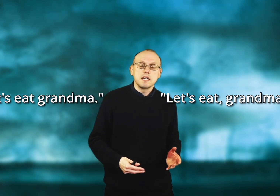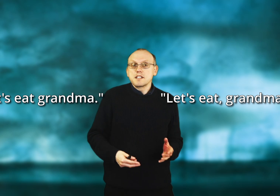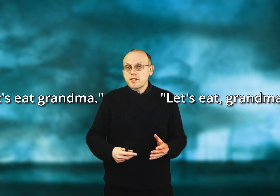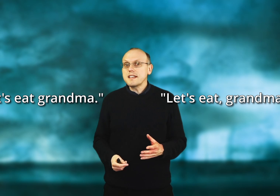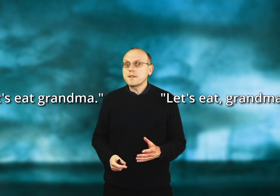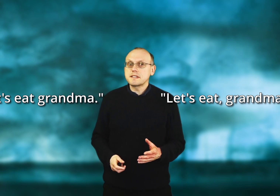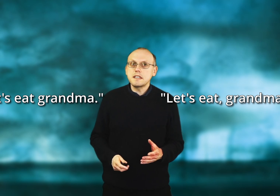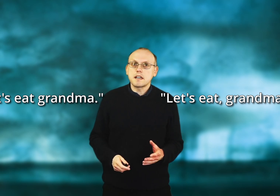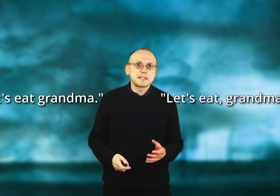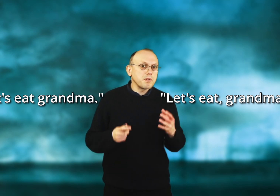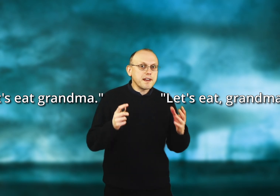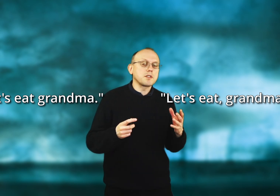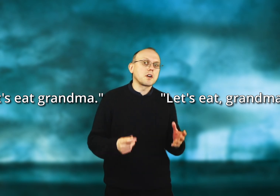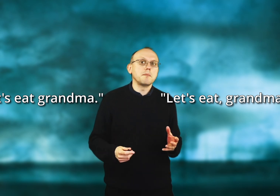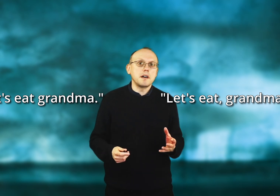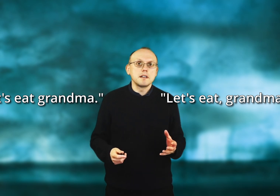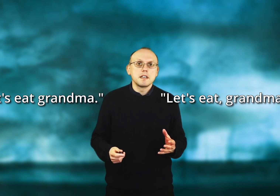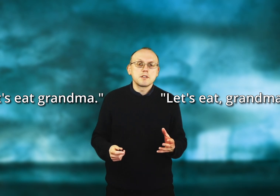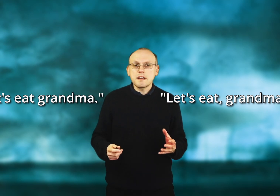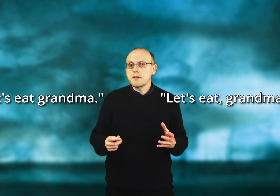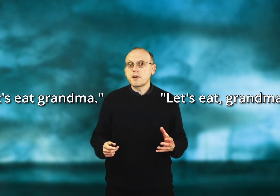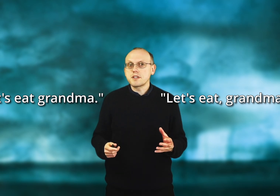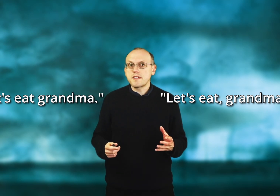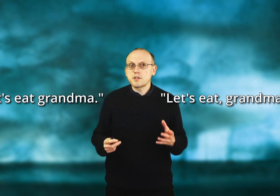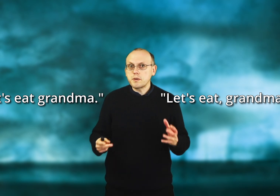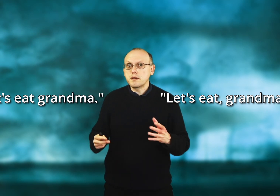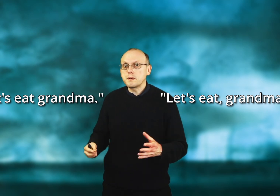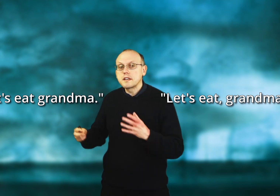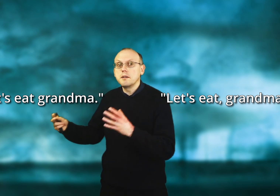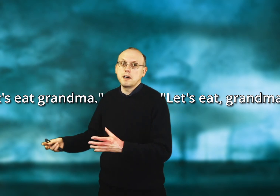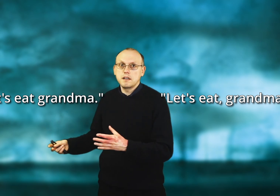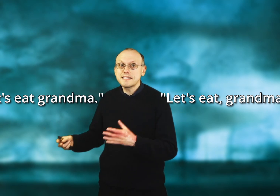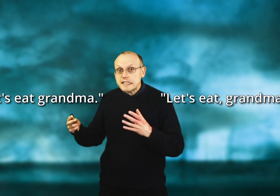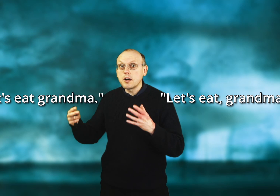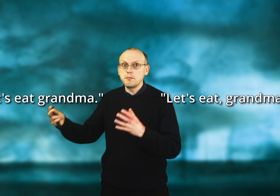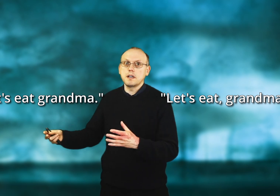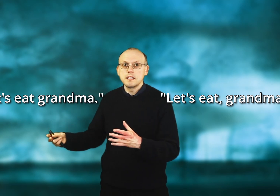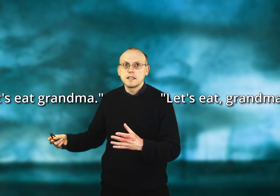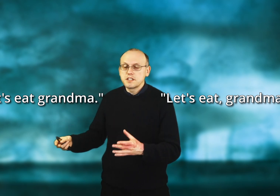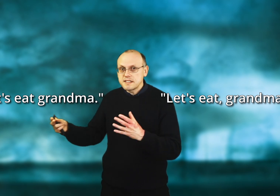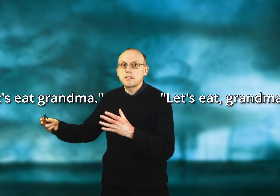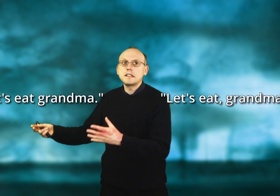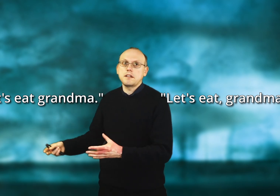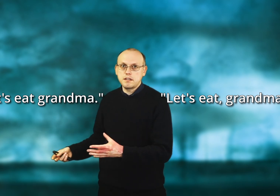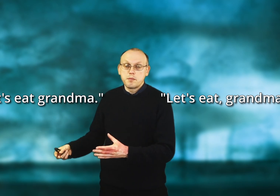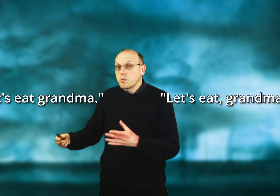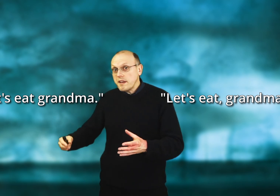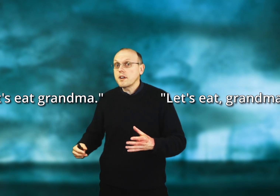the difference here is without a comma, you get the impression that you're going to eat grandma. Let's eat grandma. She's our dinner. But with a